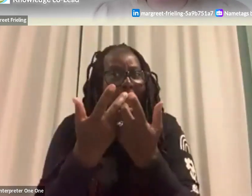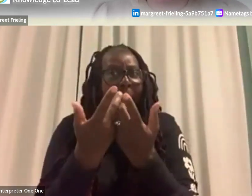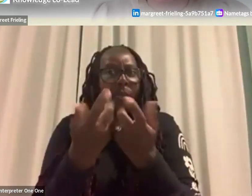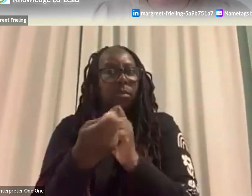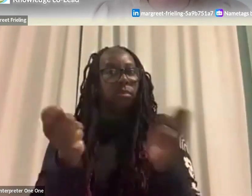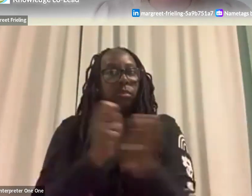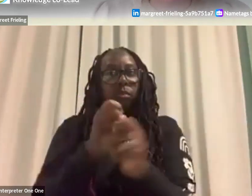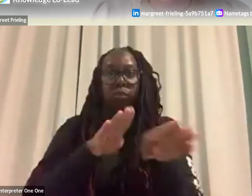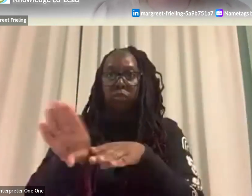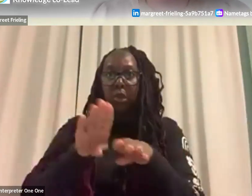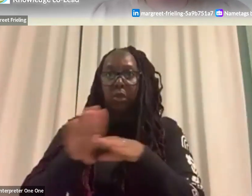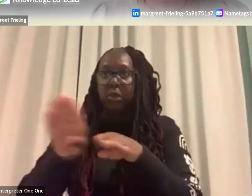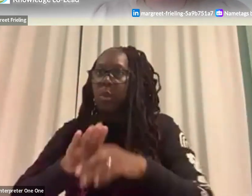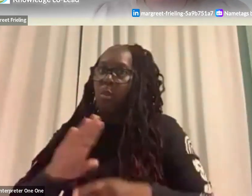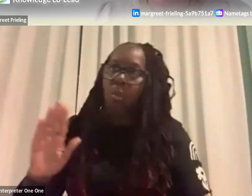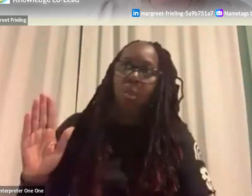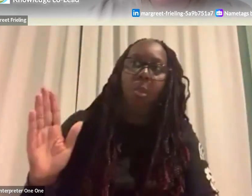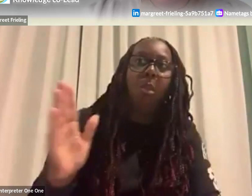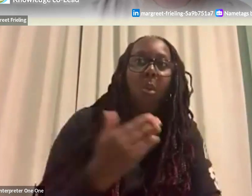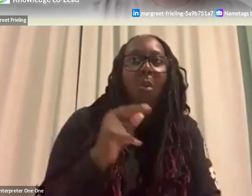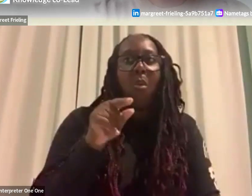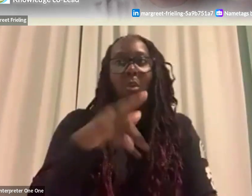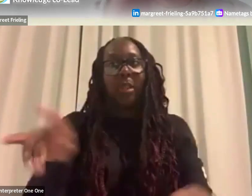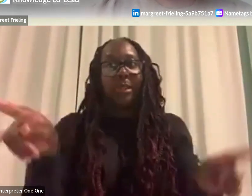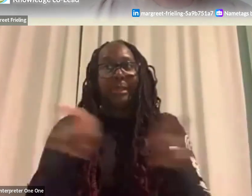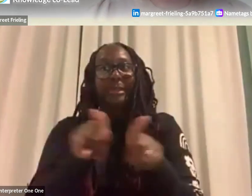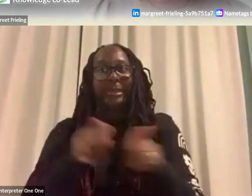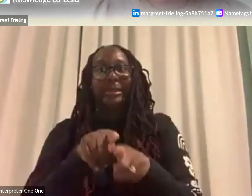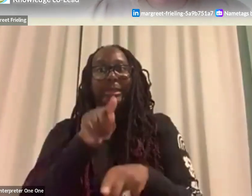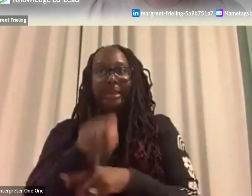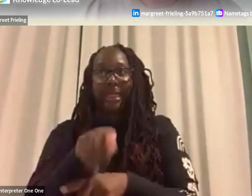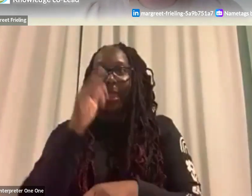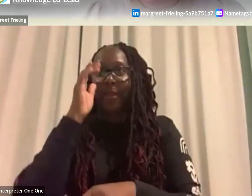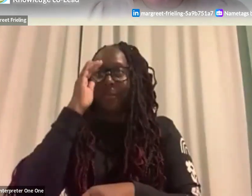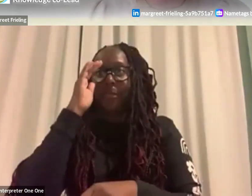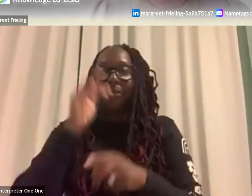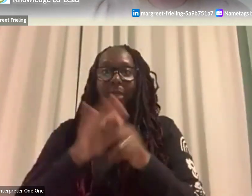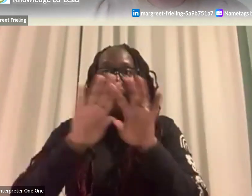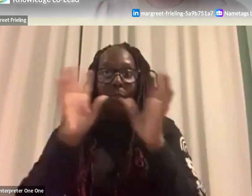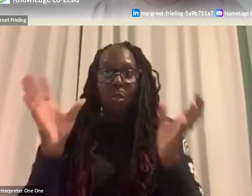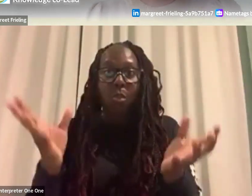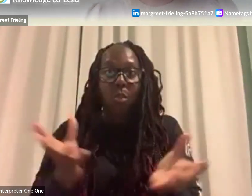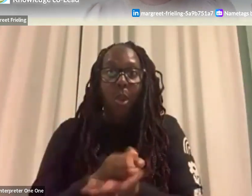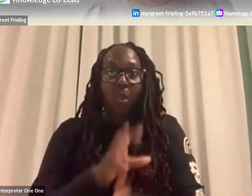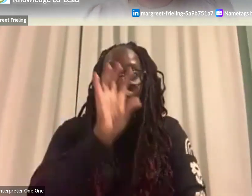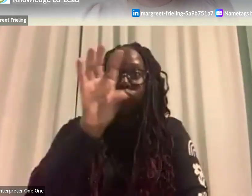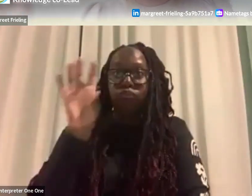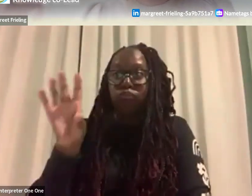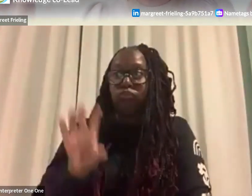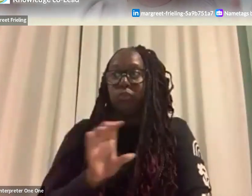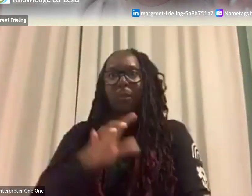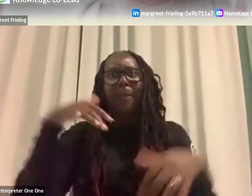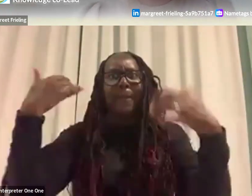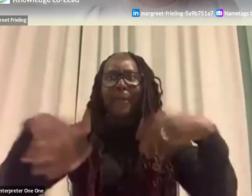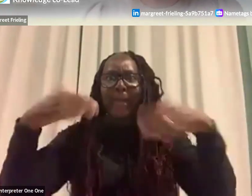course, all of the donut coalitions and hubs that are coming up around the world. Yesterday at the OECD Forum, Kate showed this amazing picture